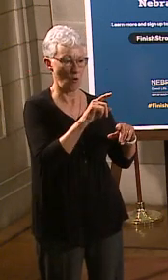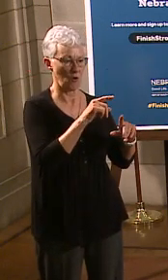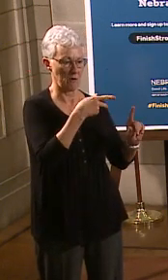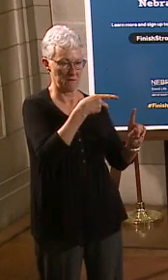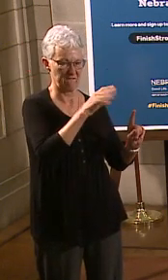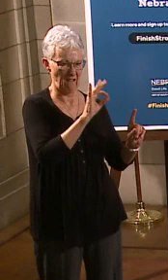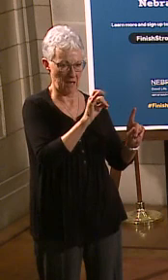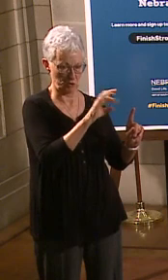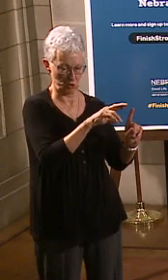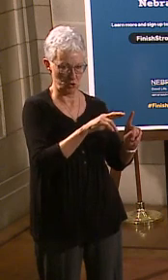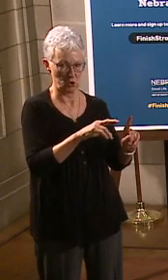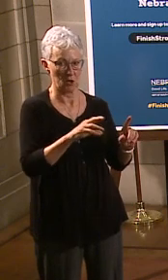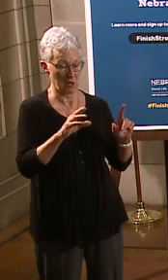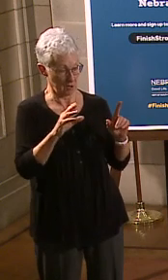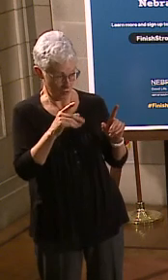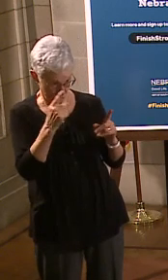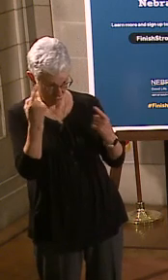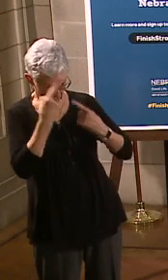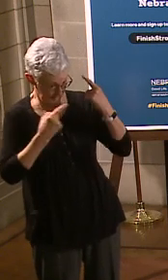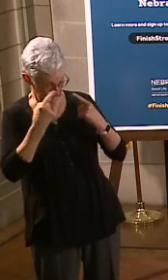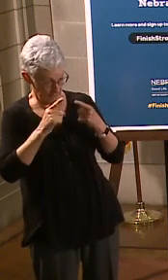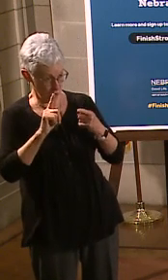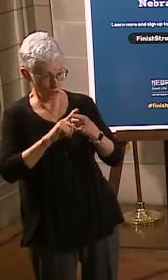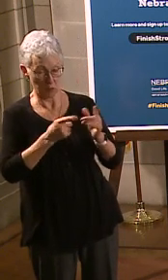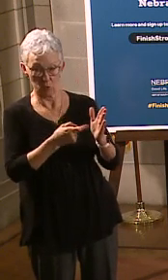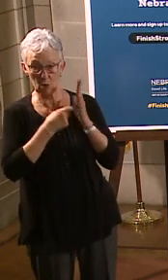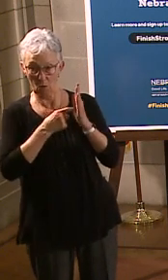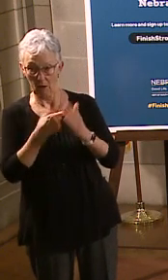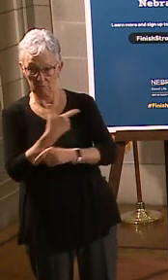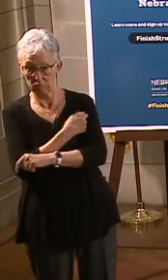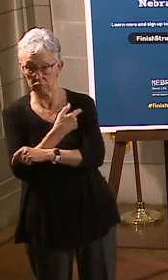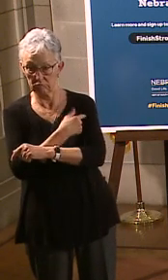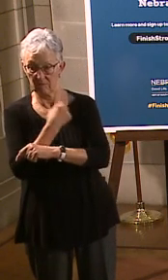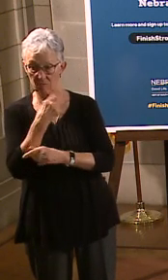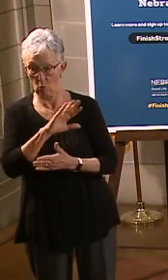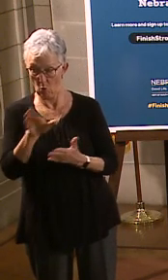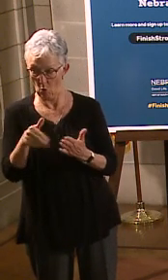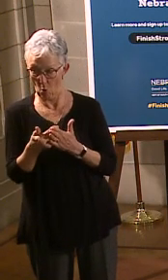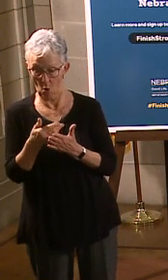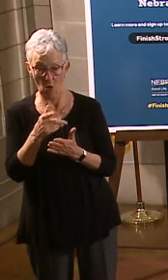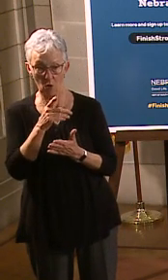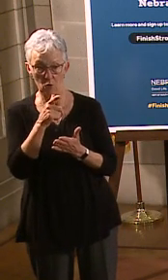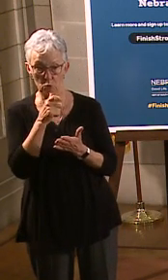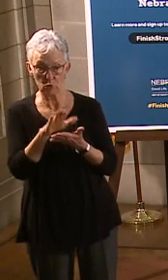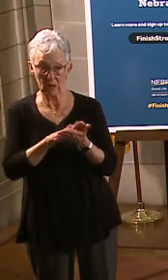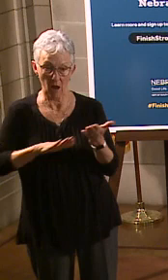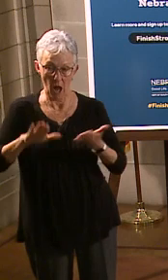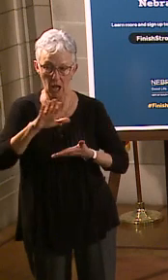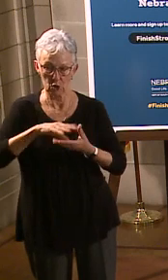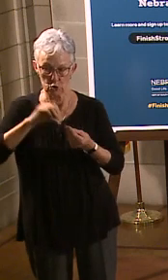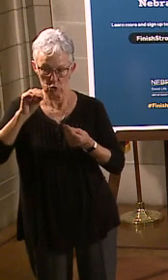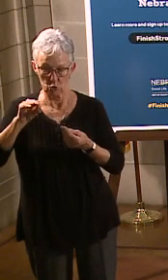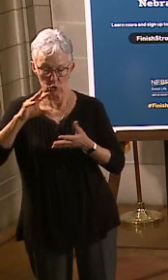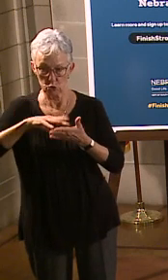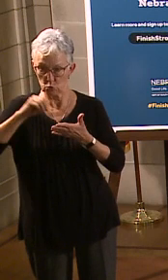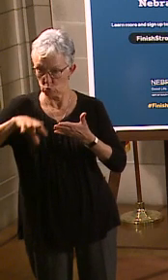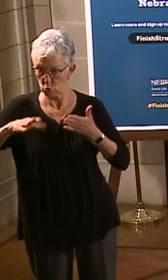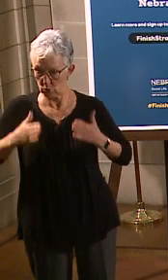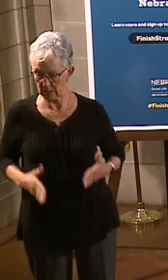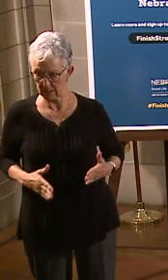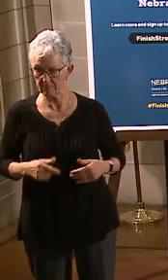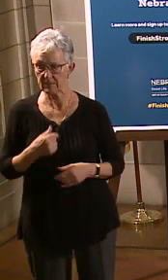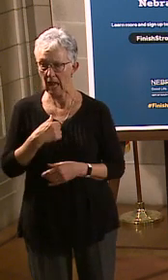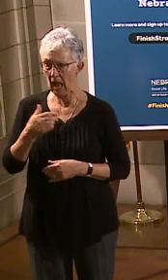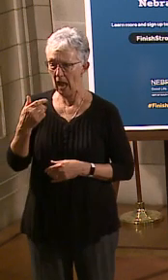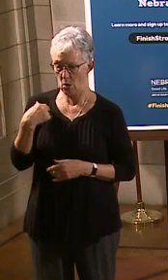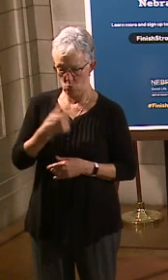have weekly phone calls with the local health departments, and I know that several of the health departments are considering doing something along those lines with regard to